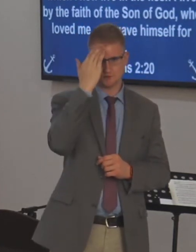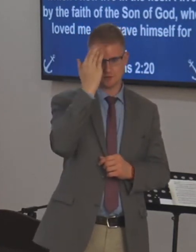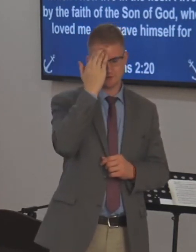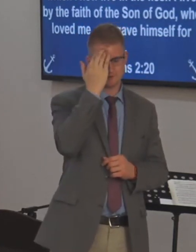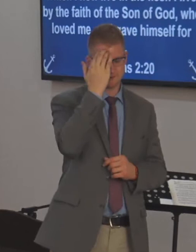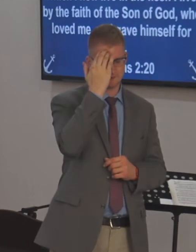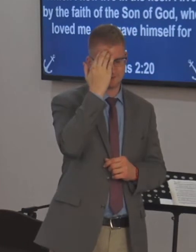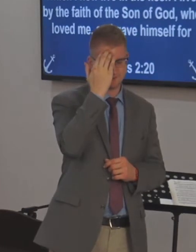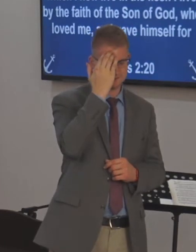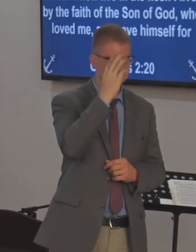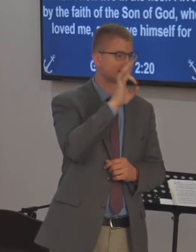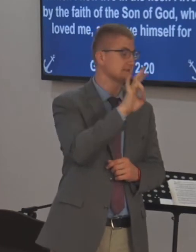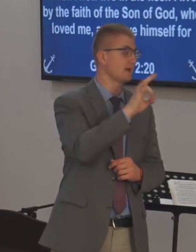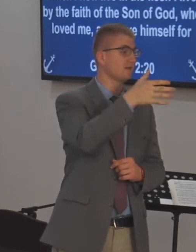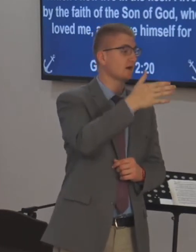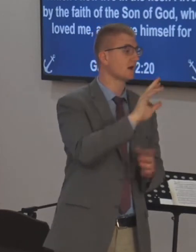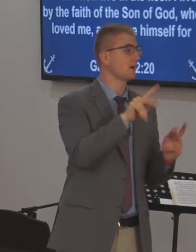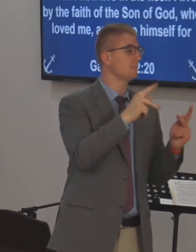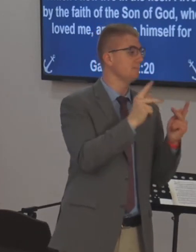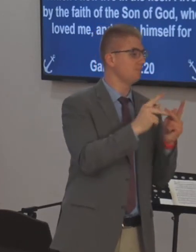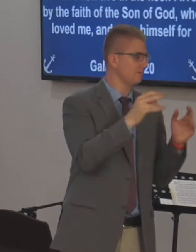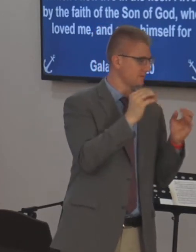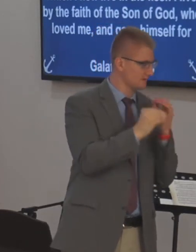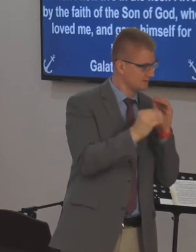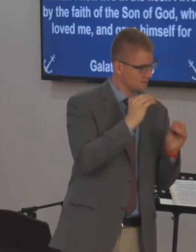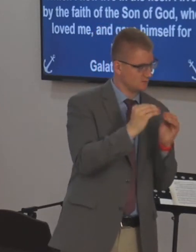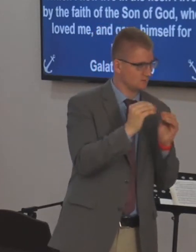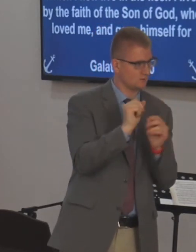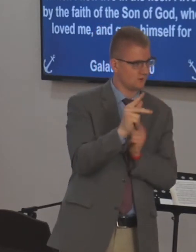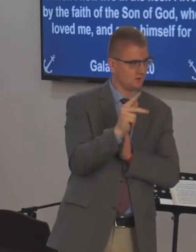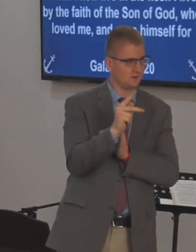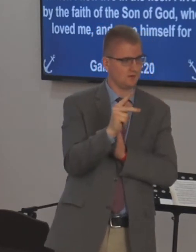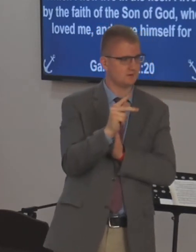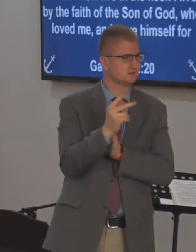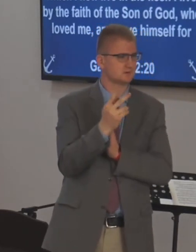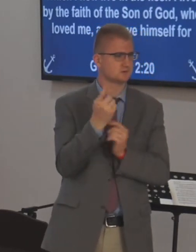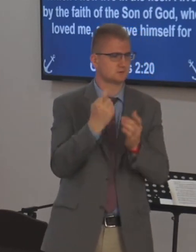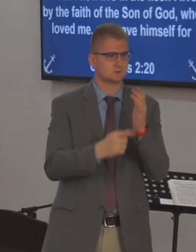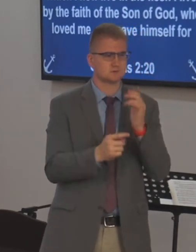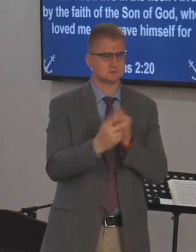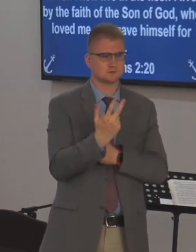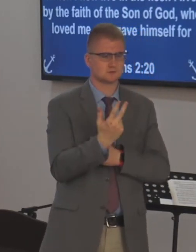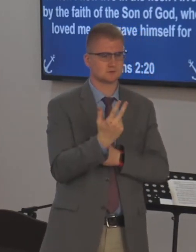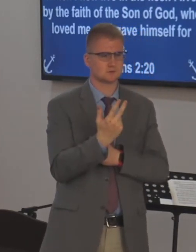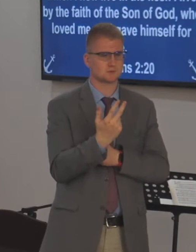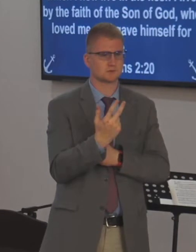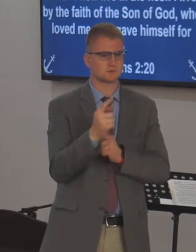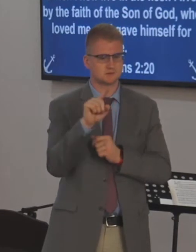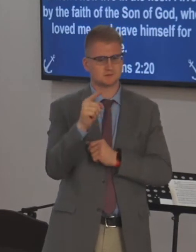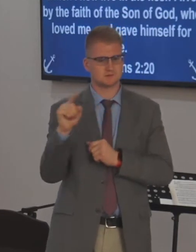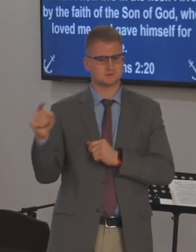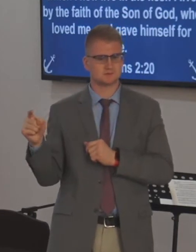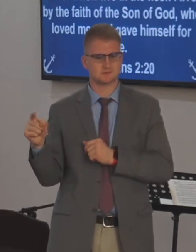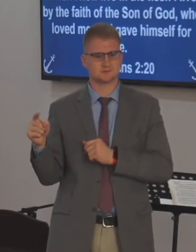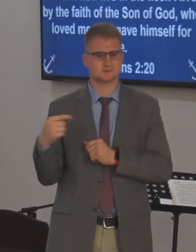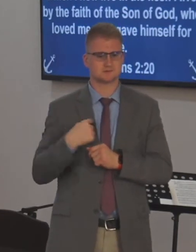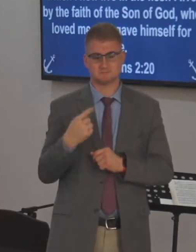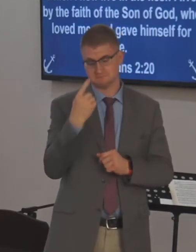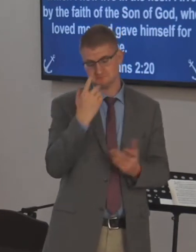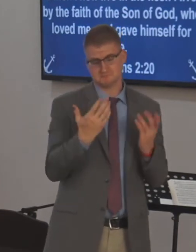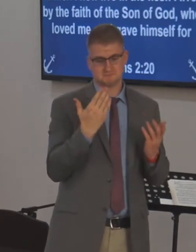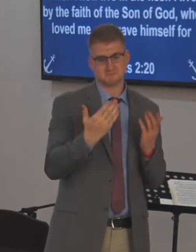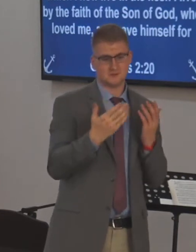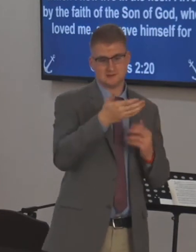perfect number, correct? And what are the 3 commas? What's the 3 commas? Got to be the Father, Son, and Holy Spirit. You think that there's